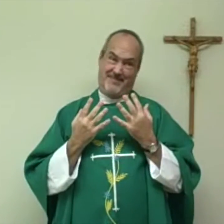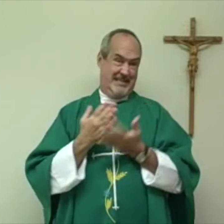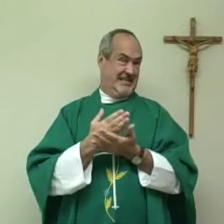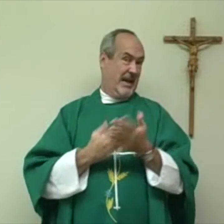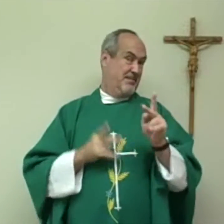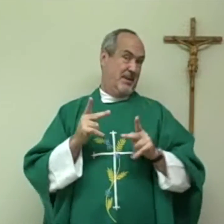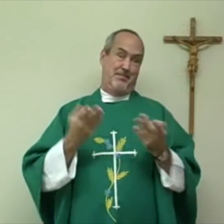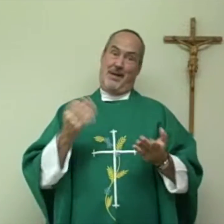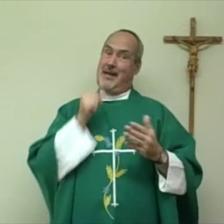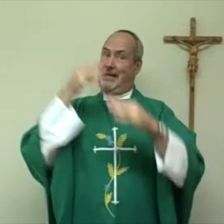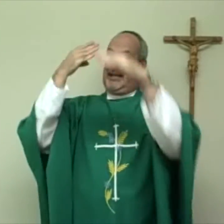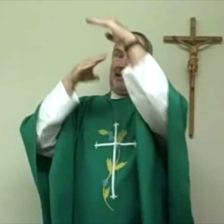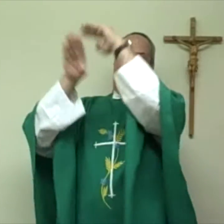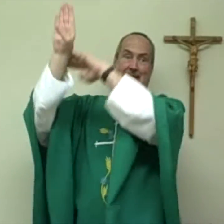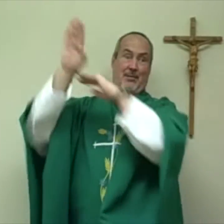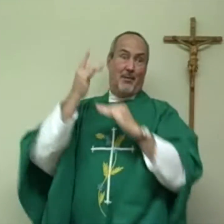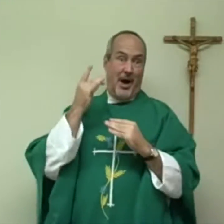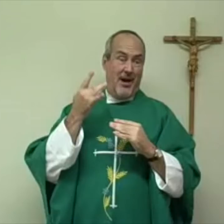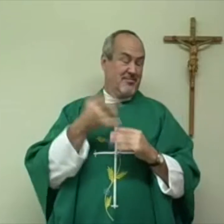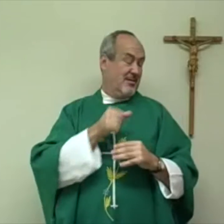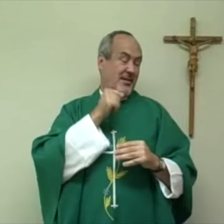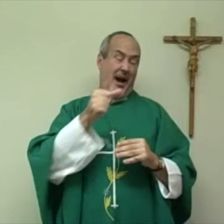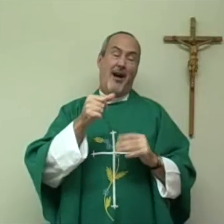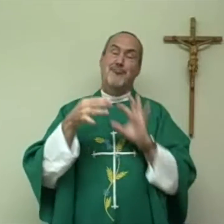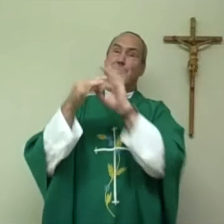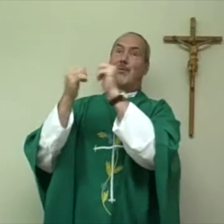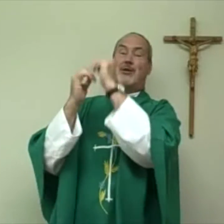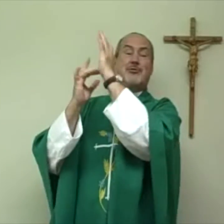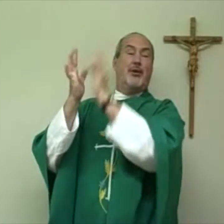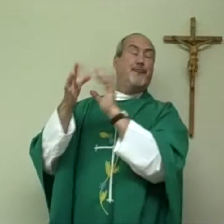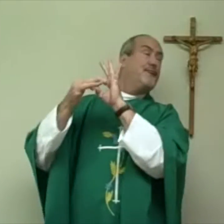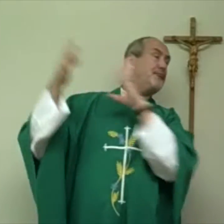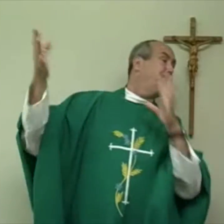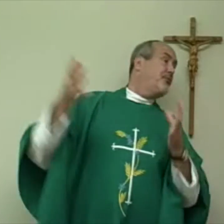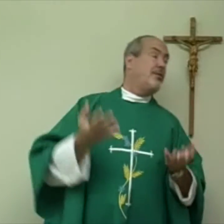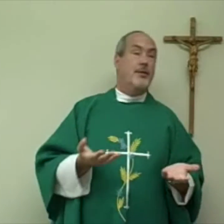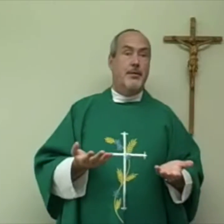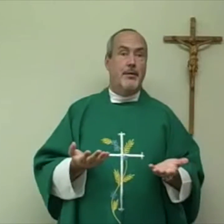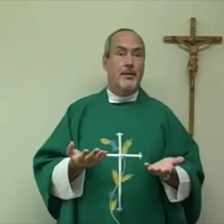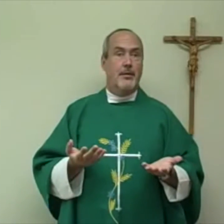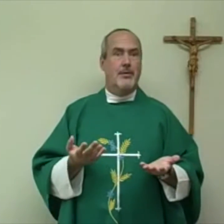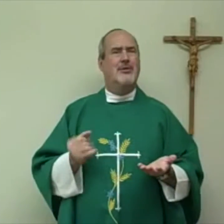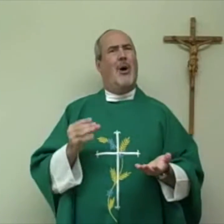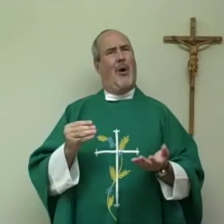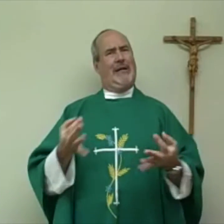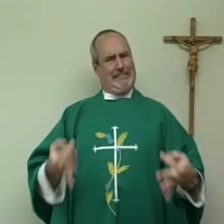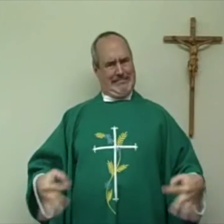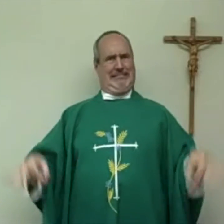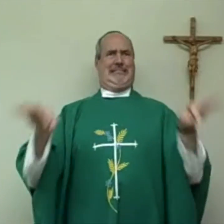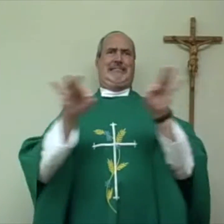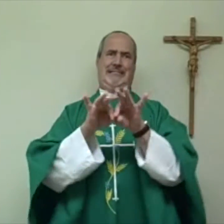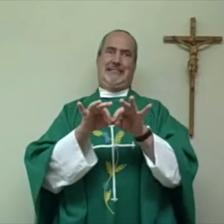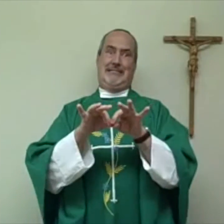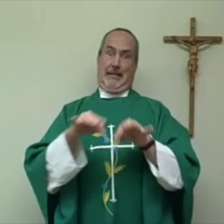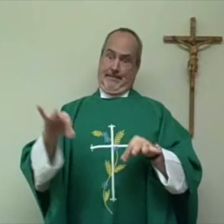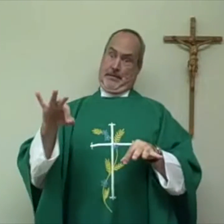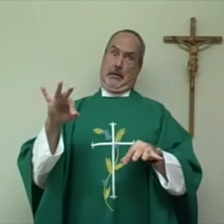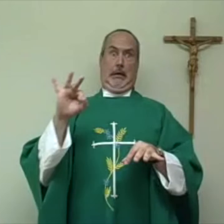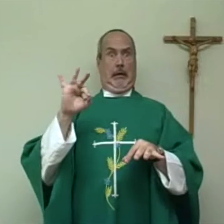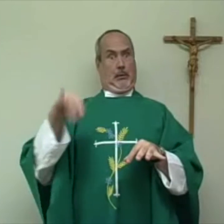all. But unfortunately, some people won't enter heaven because they're not connected or plugged into God.